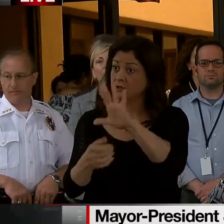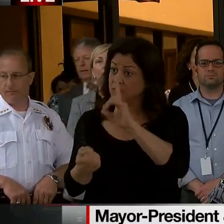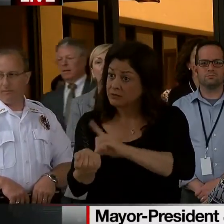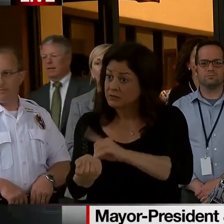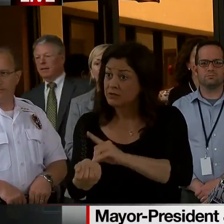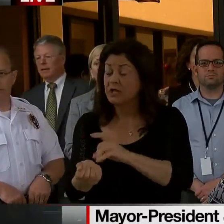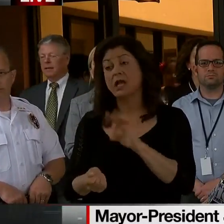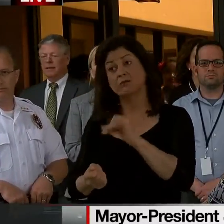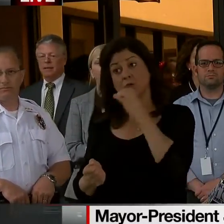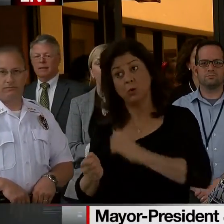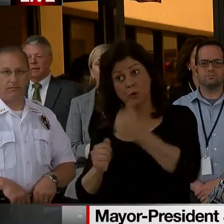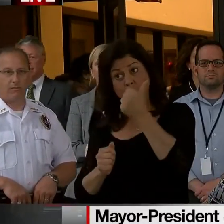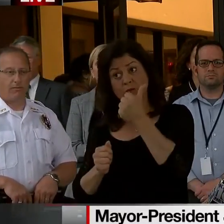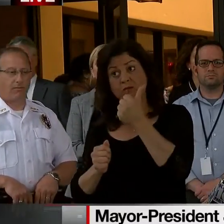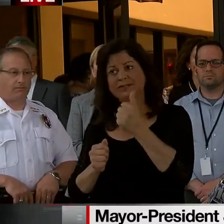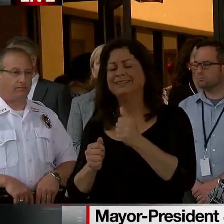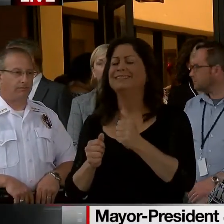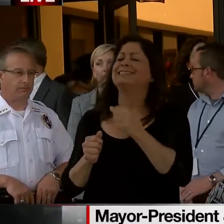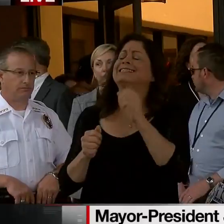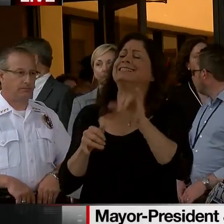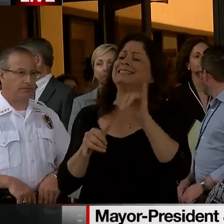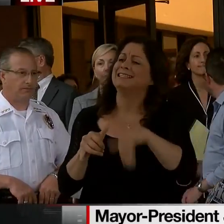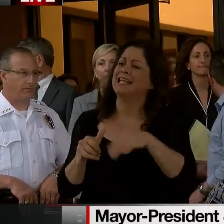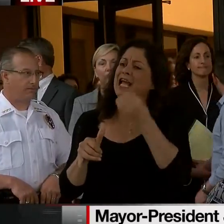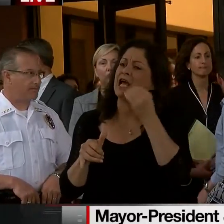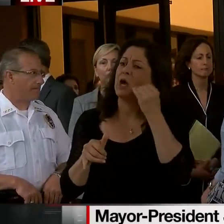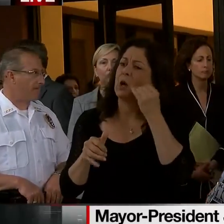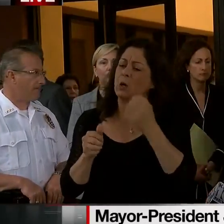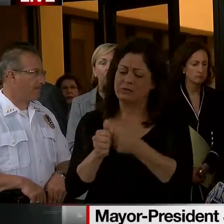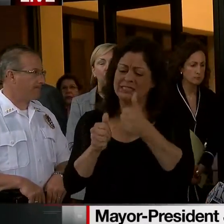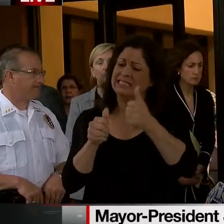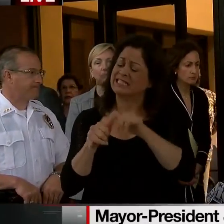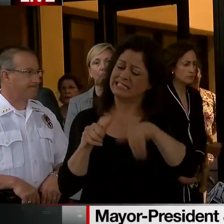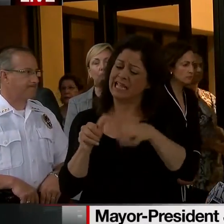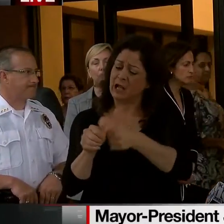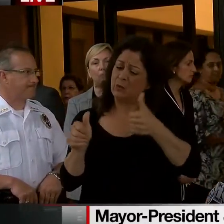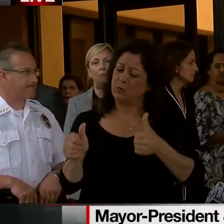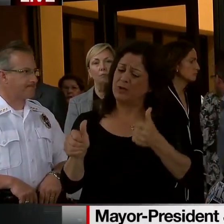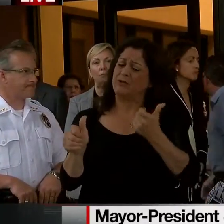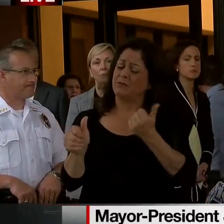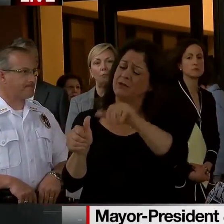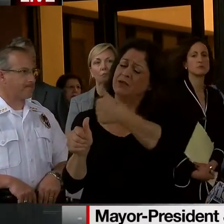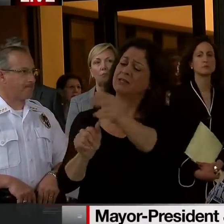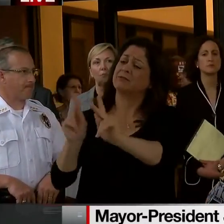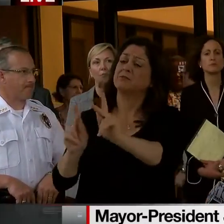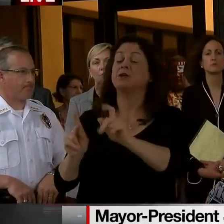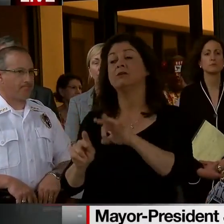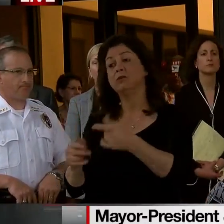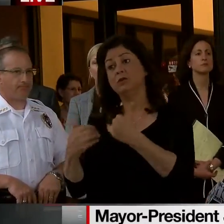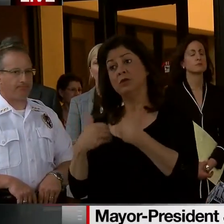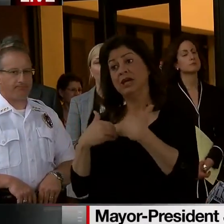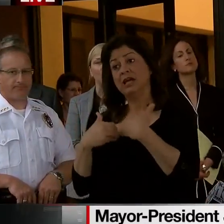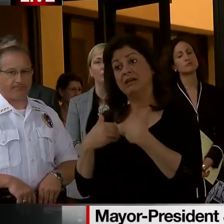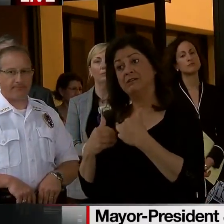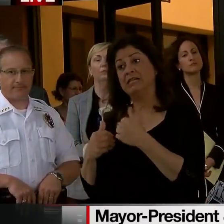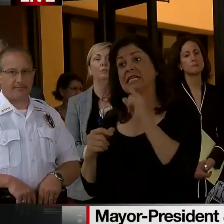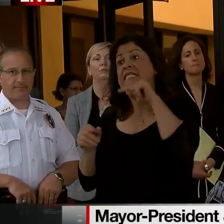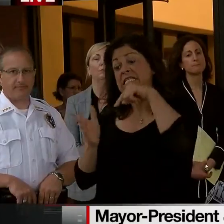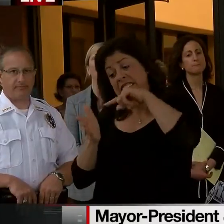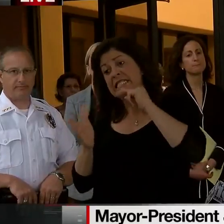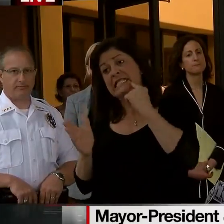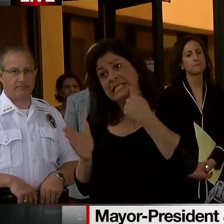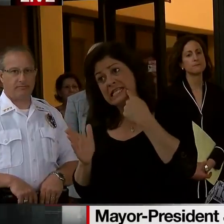person, stay home, and again, stay away from other people. If you are a person with a serious underlying health condition